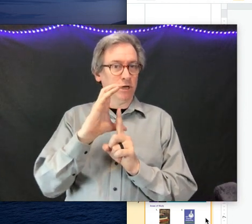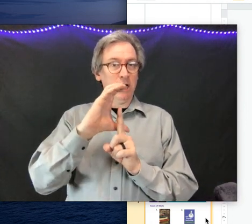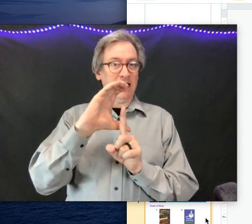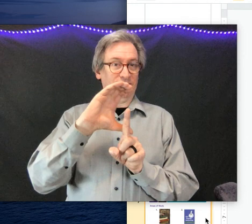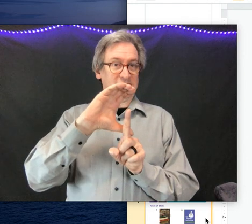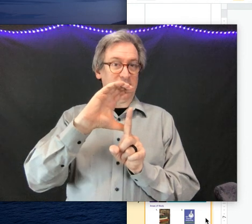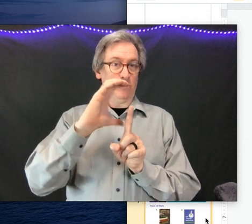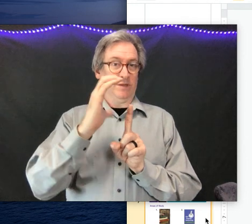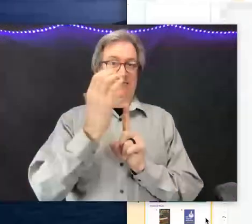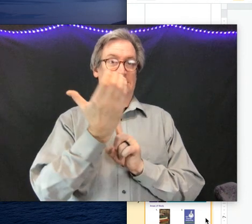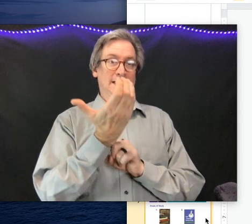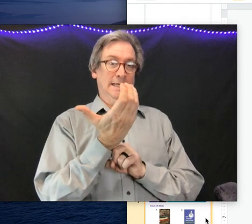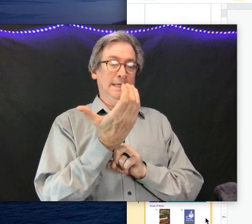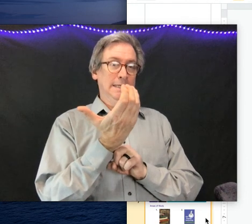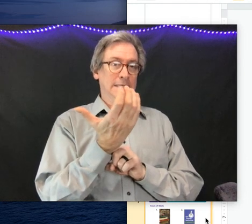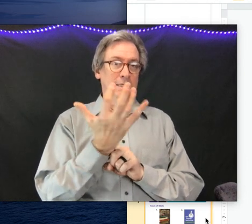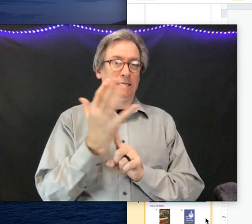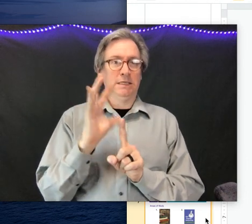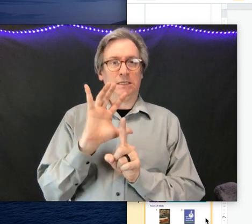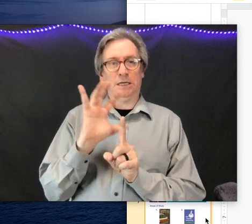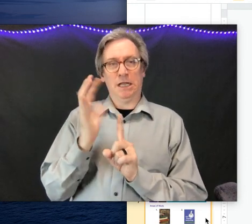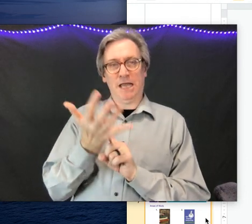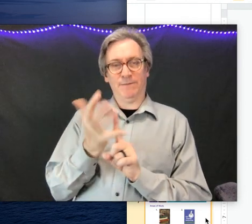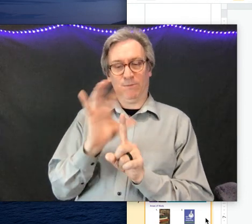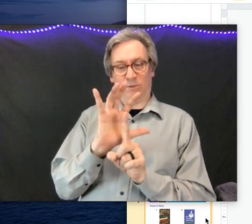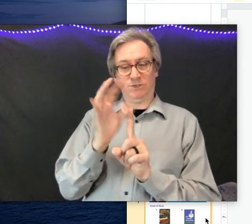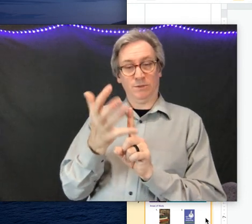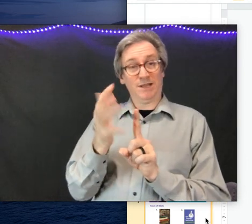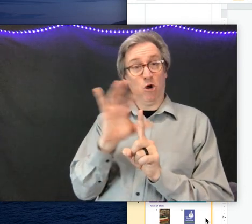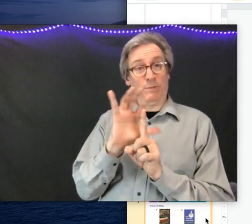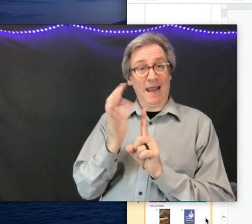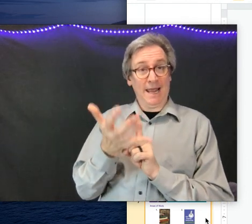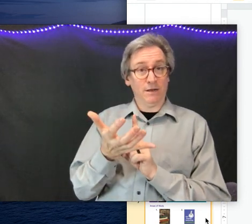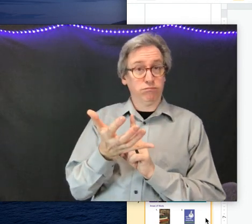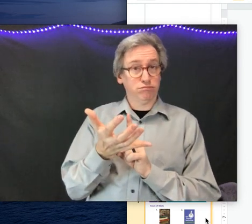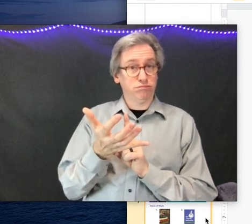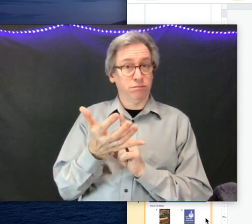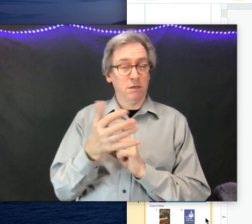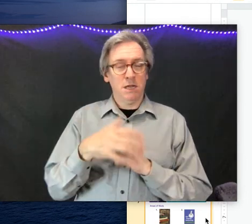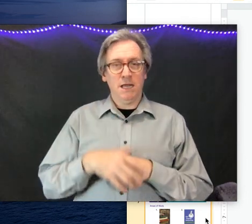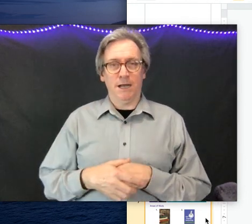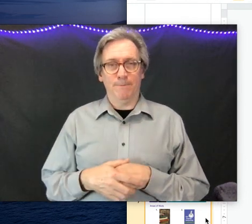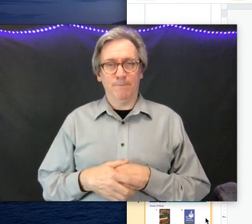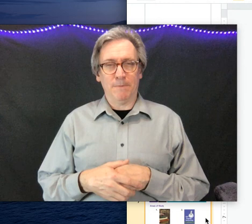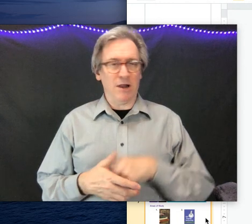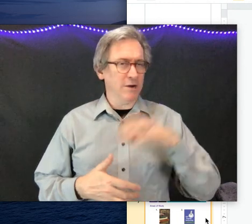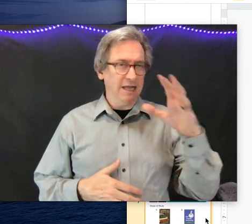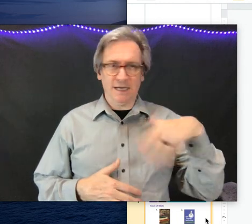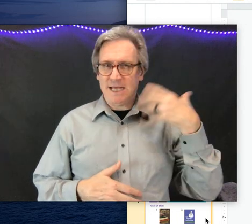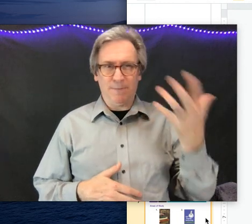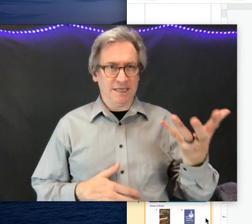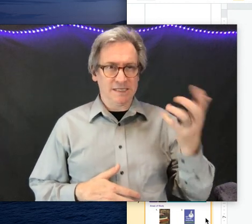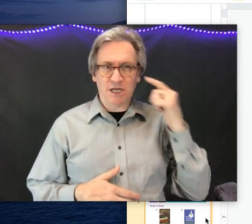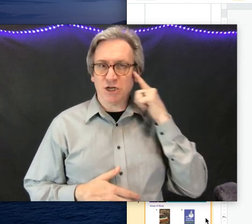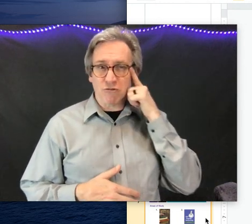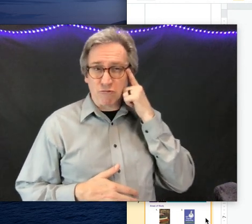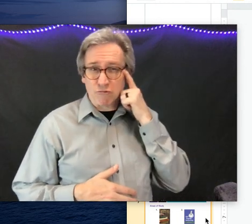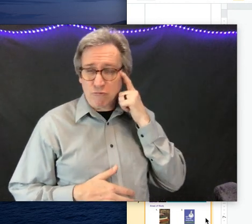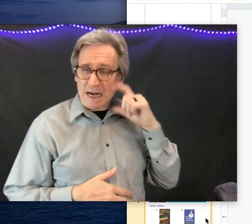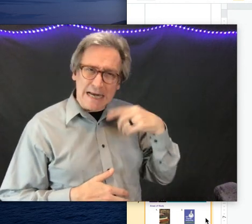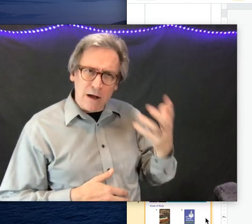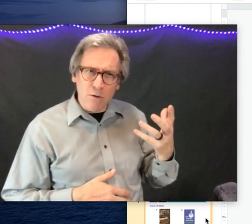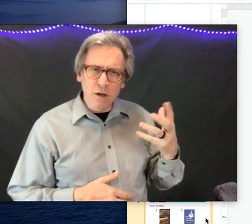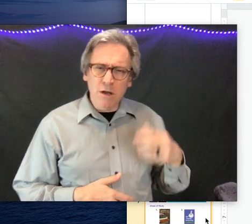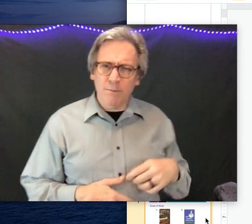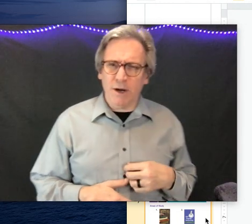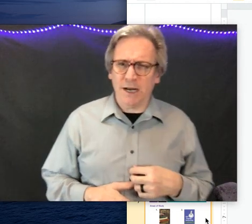culture. If it's done with a C, a lot of people will do it with an open hand. I don't want to get into that big discussion